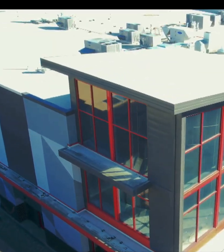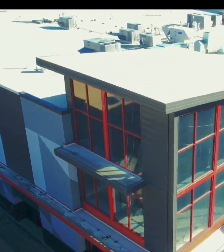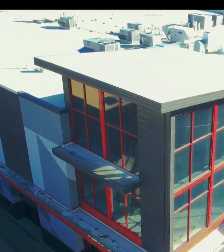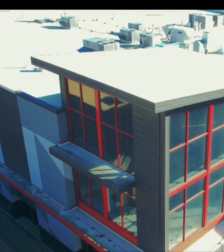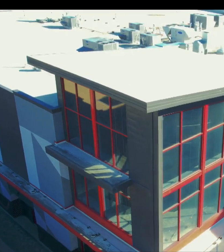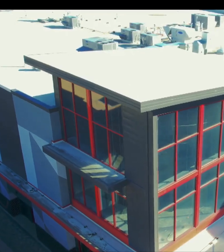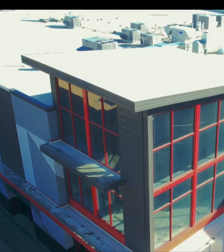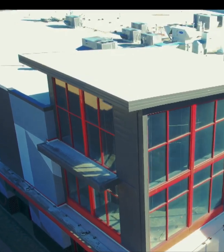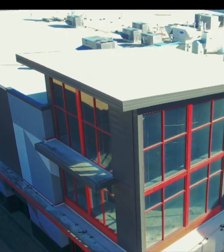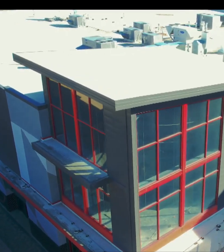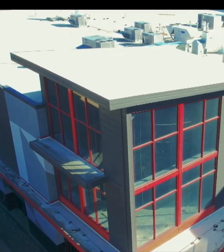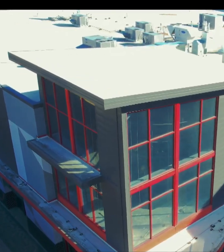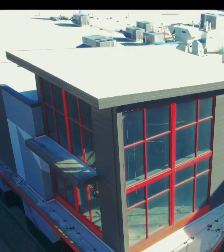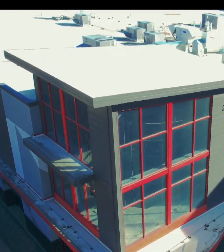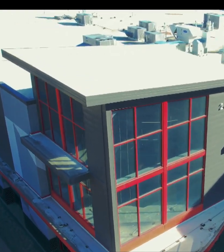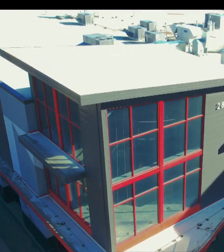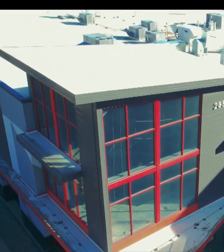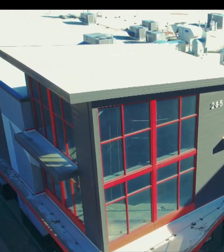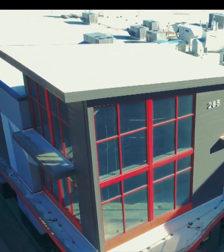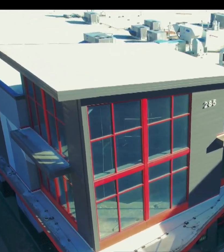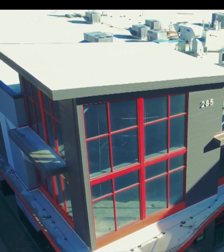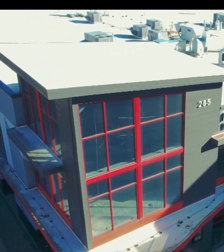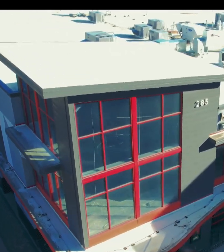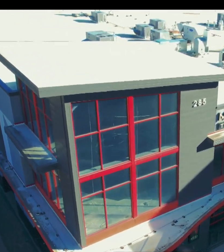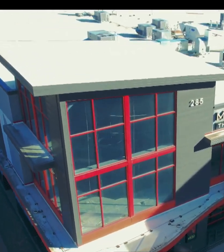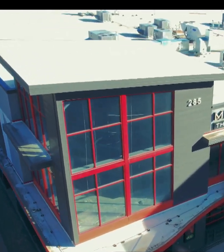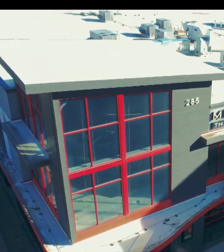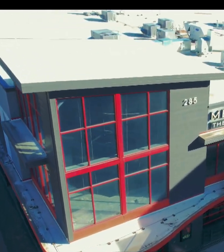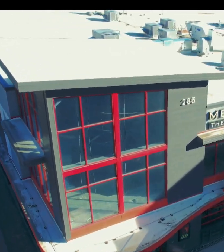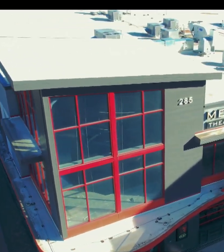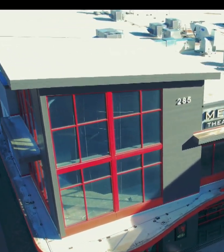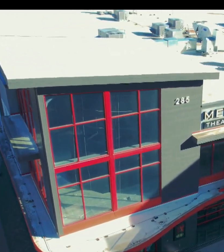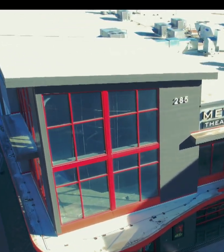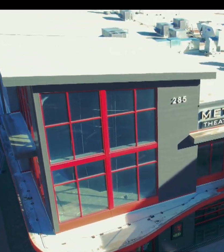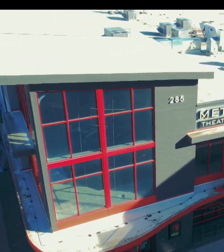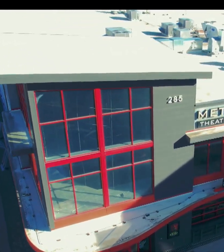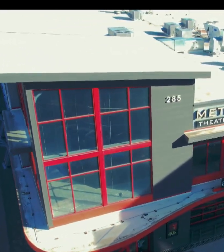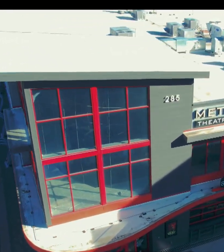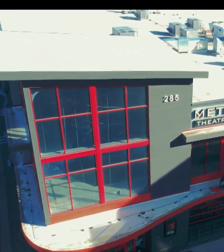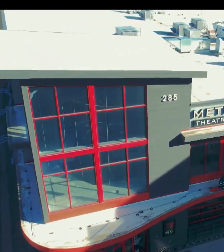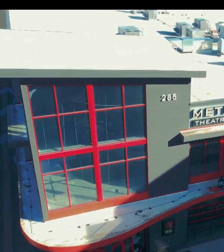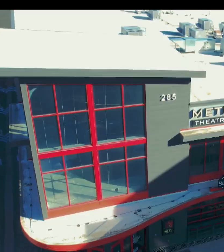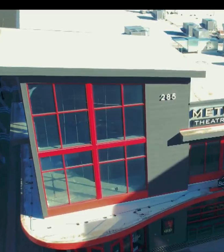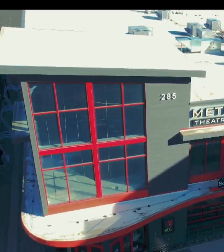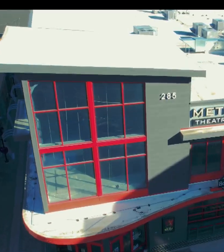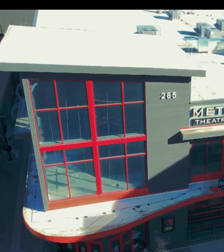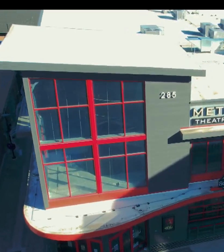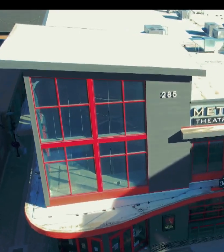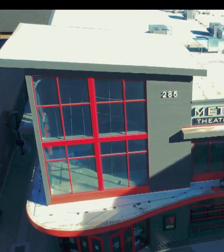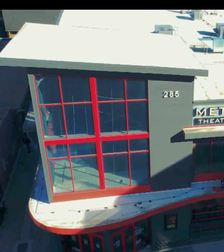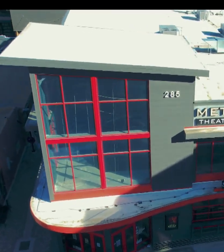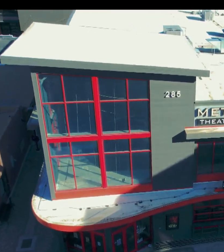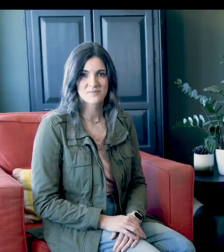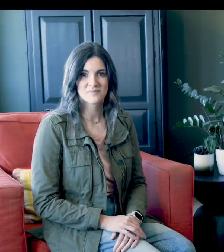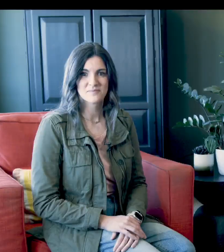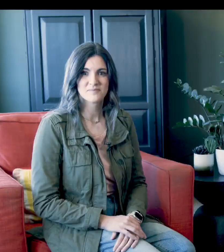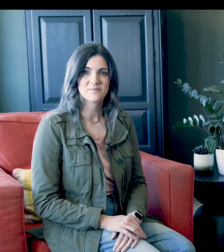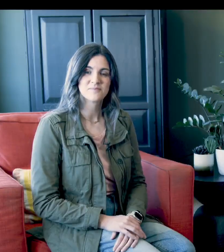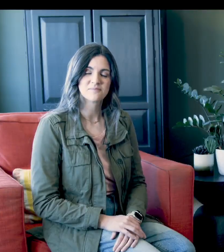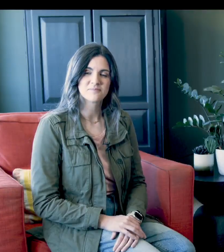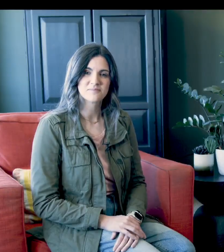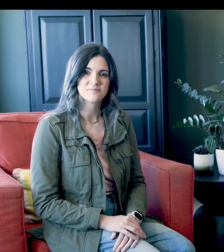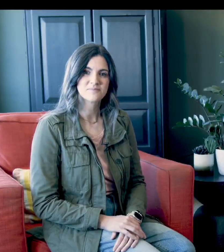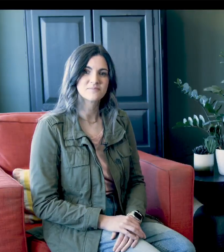has no major mechanical or facility issues that would slow us down, which is a huge win. And